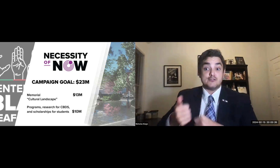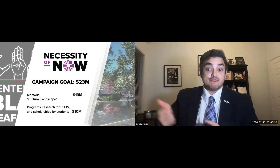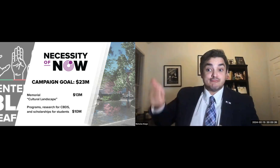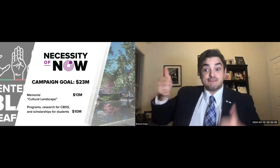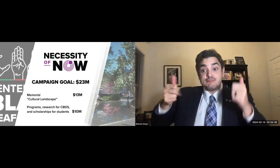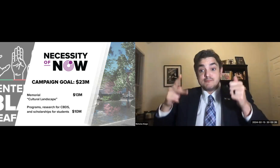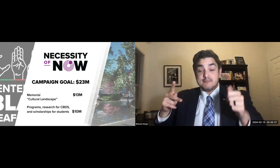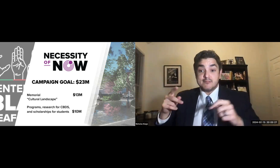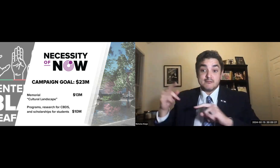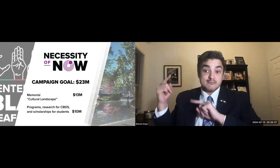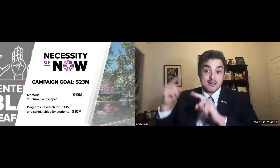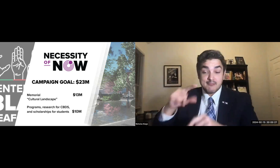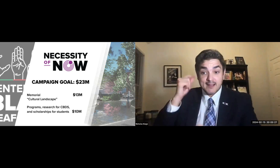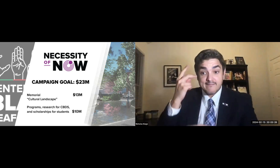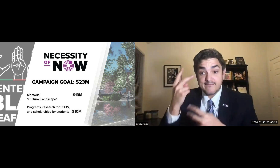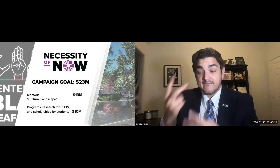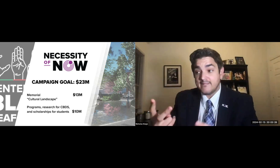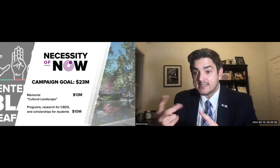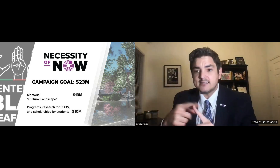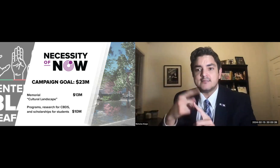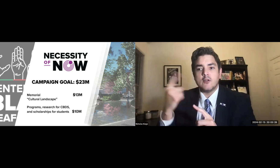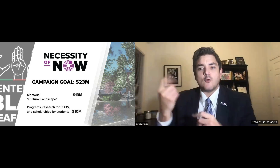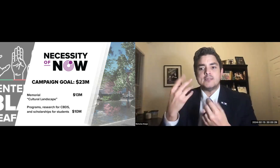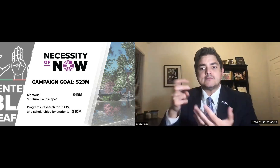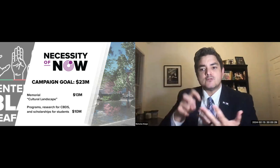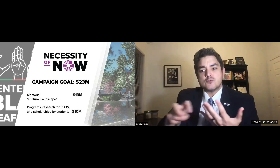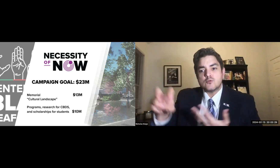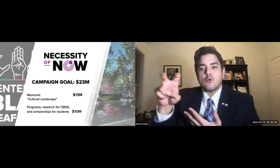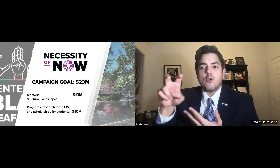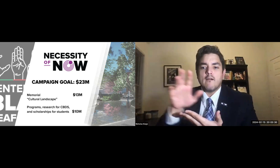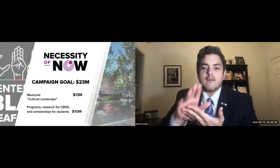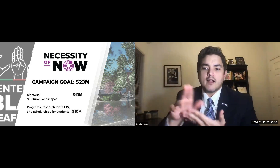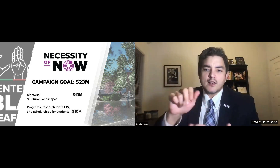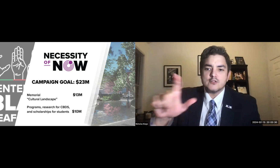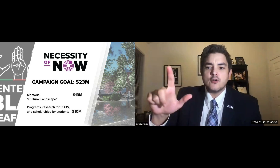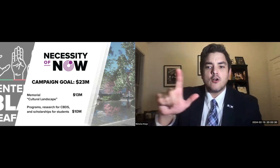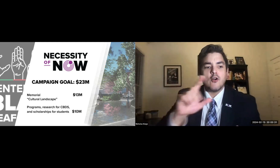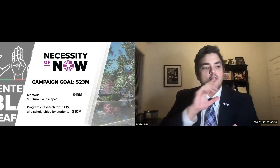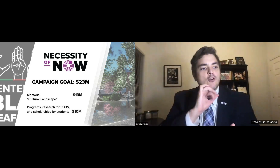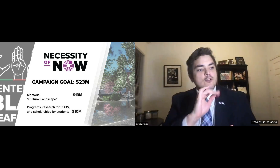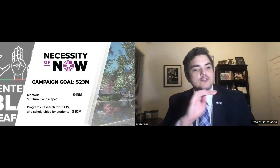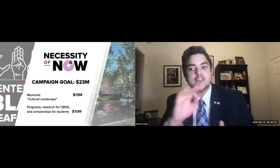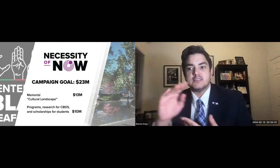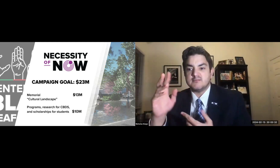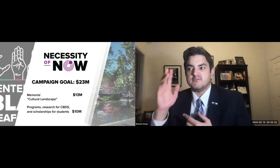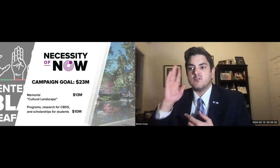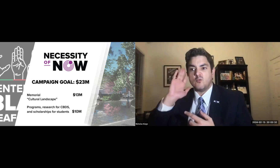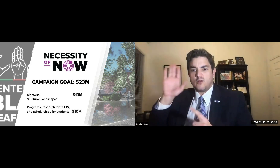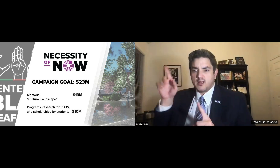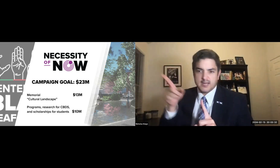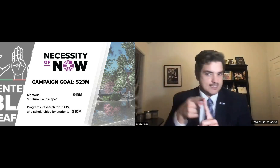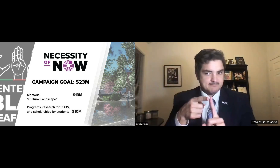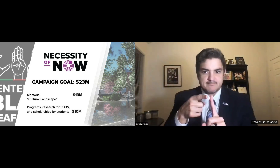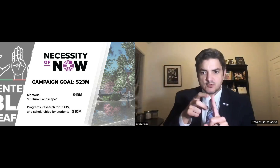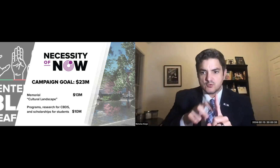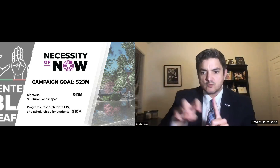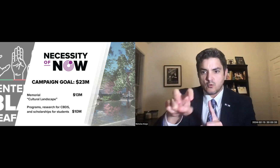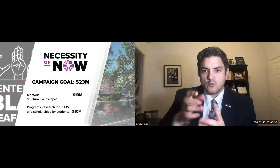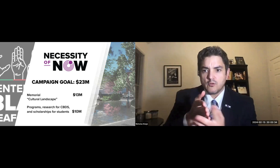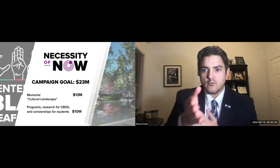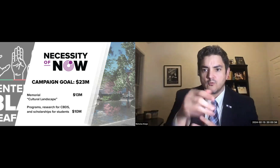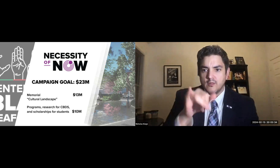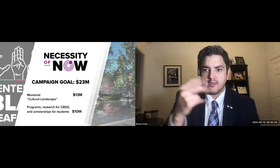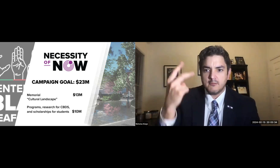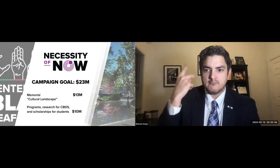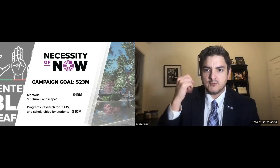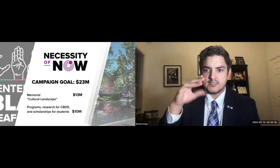deaf or people visit international folks who come and visit the Gallaudet campus, they all go to College Hall and they'll